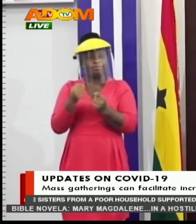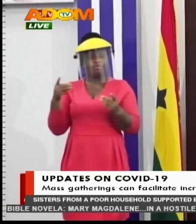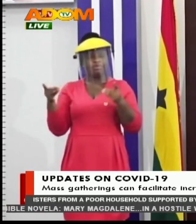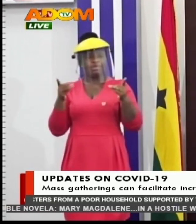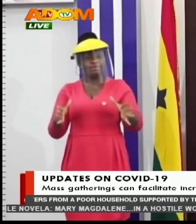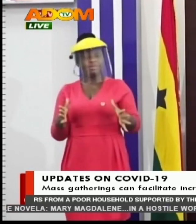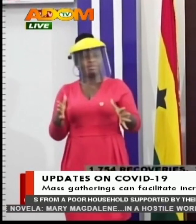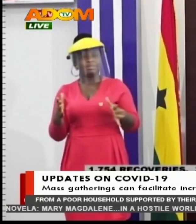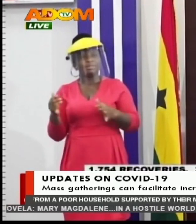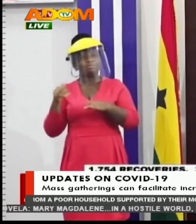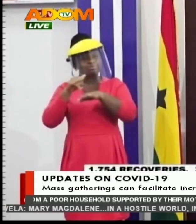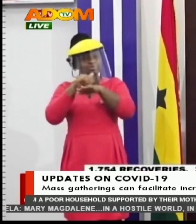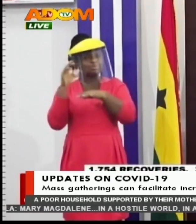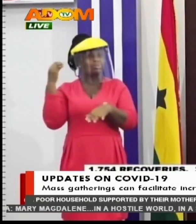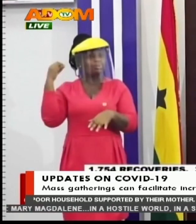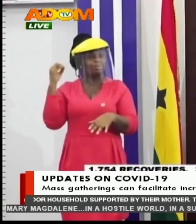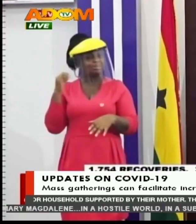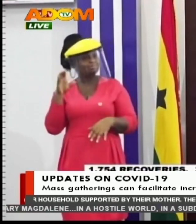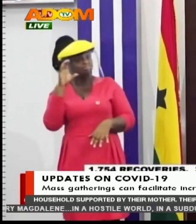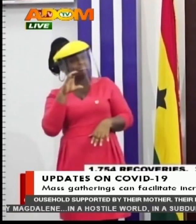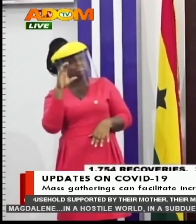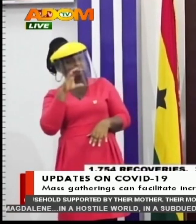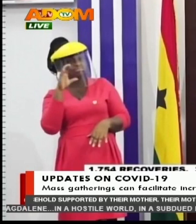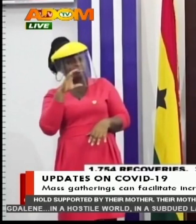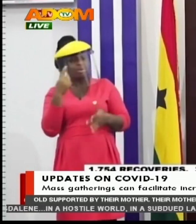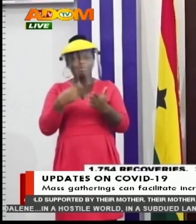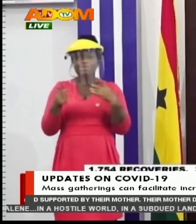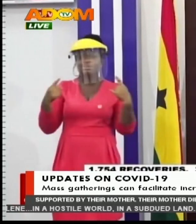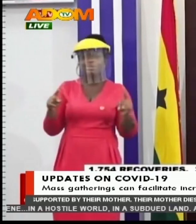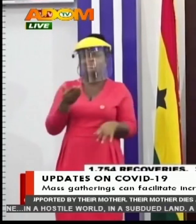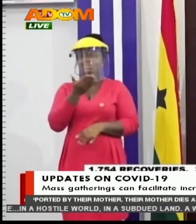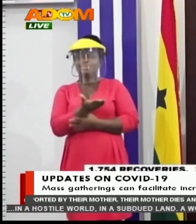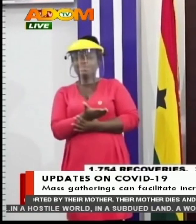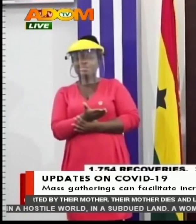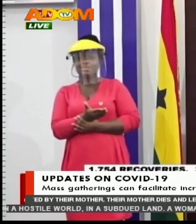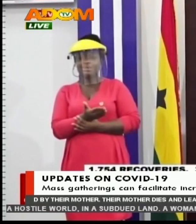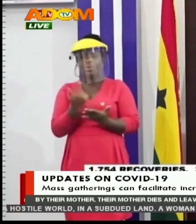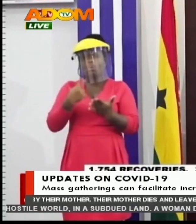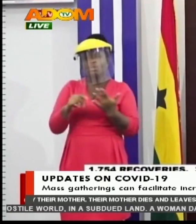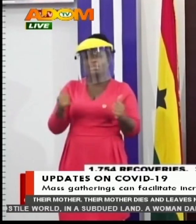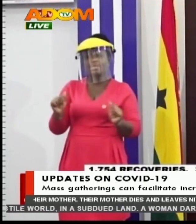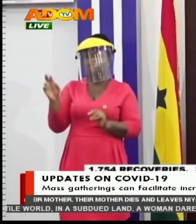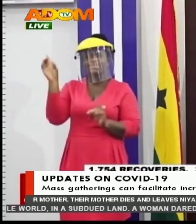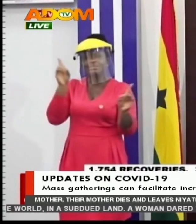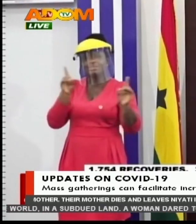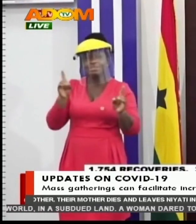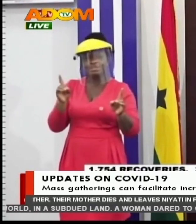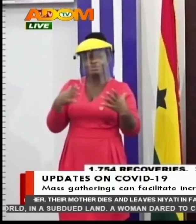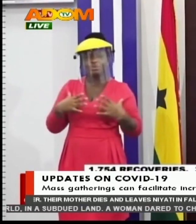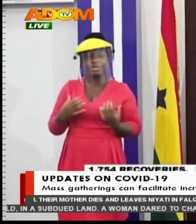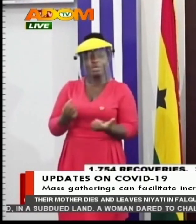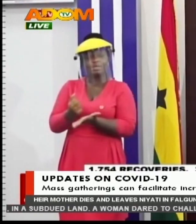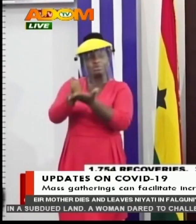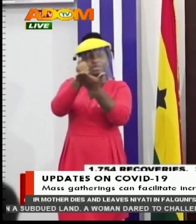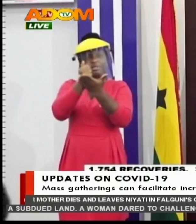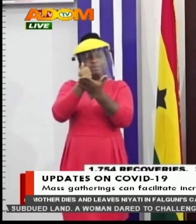undertaken by Anglo Gold Ashanti, the Municipal Assembly, and other relevant stakeholders.